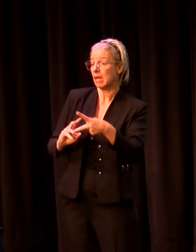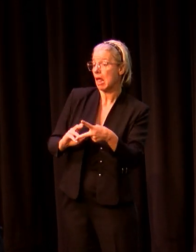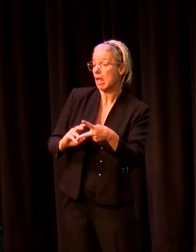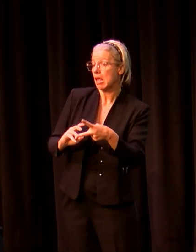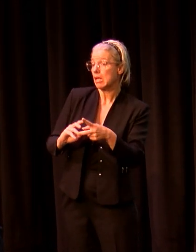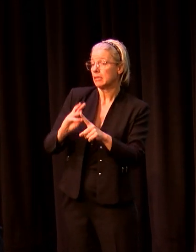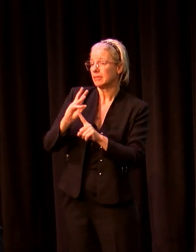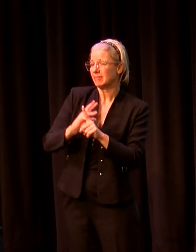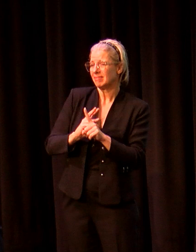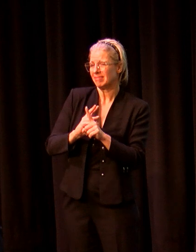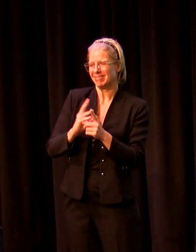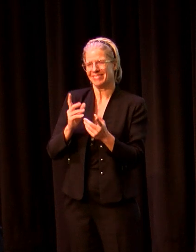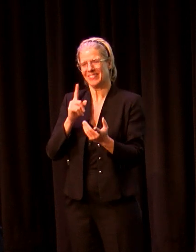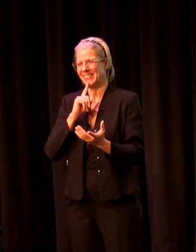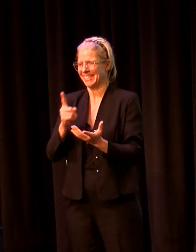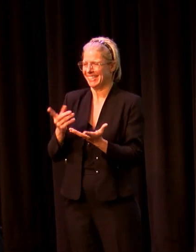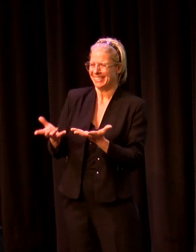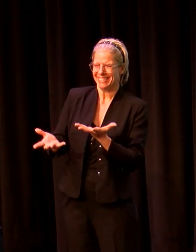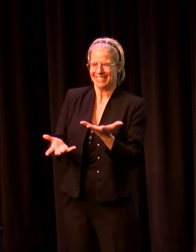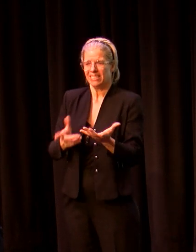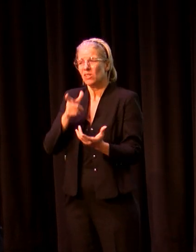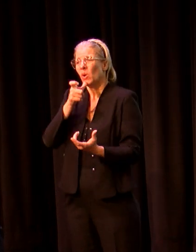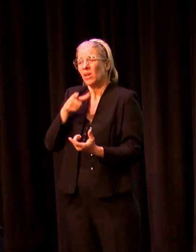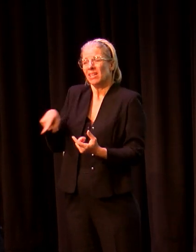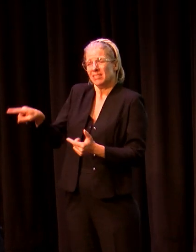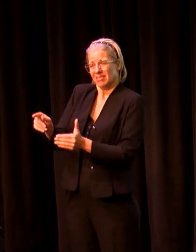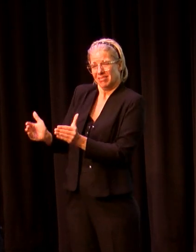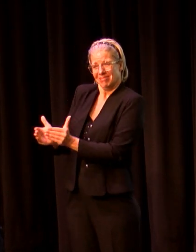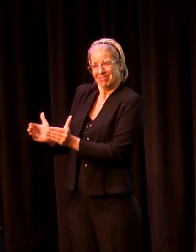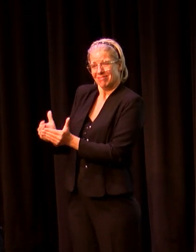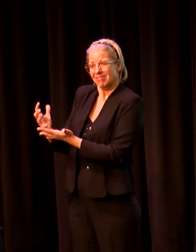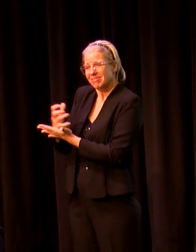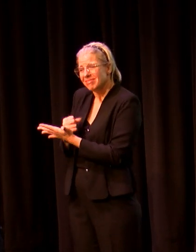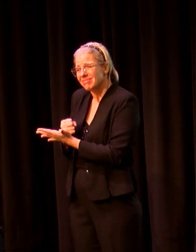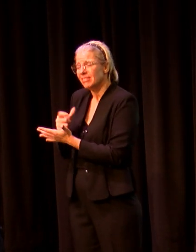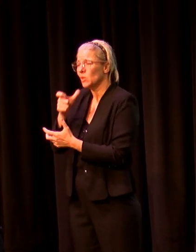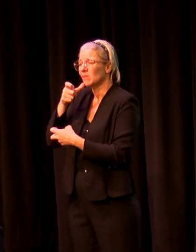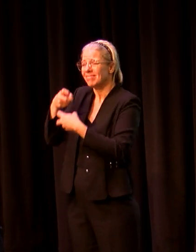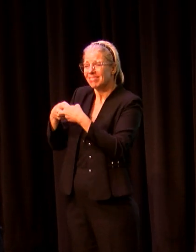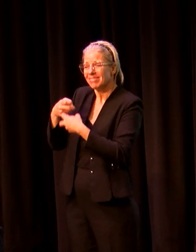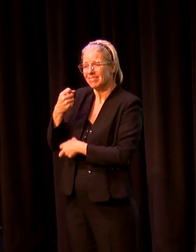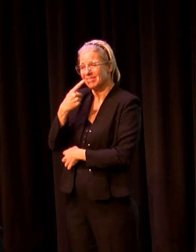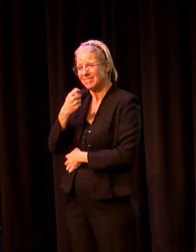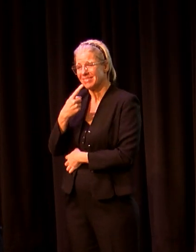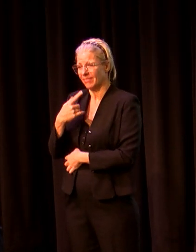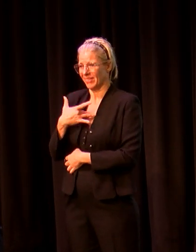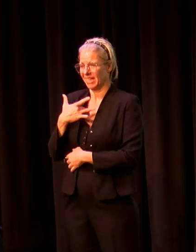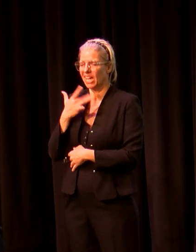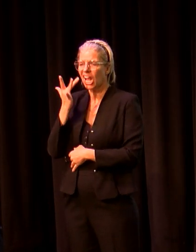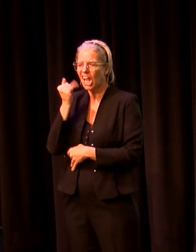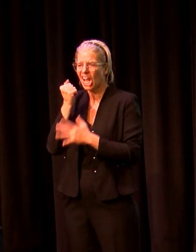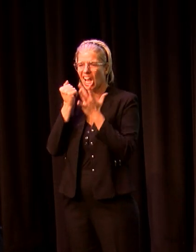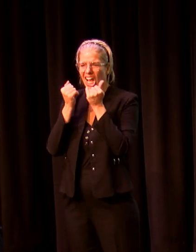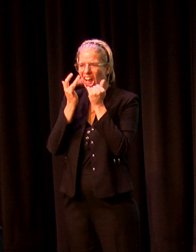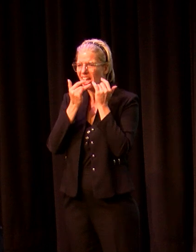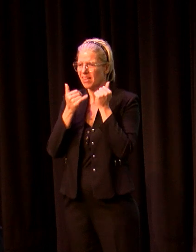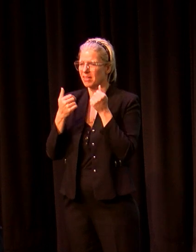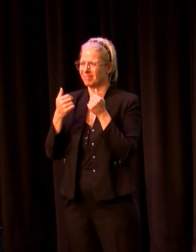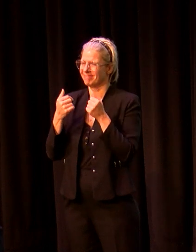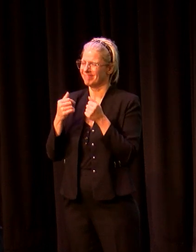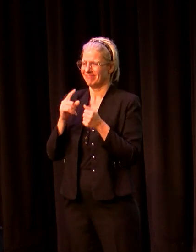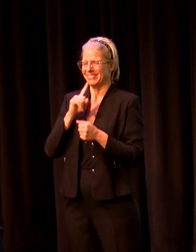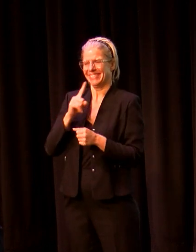get self-esteem, to get a job. It's critically important. So I really want to see, more coverage